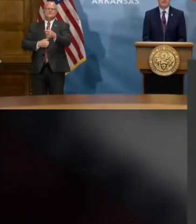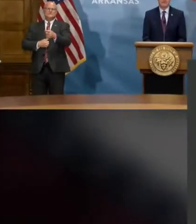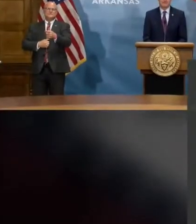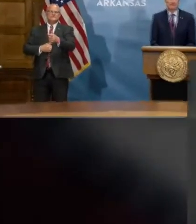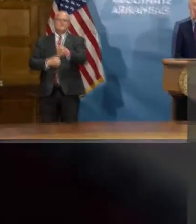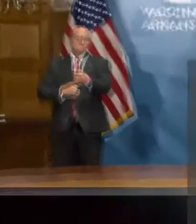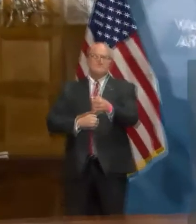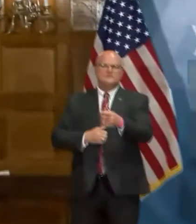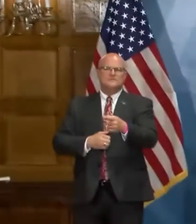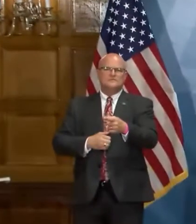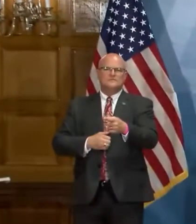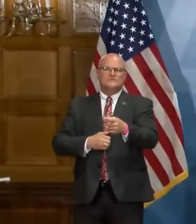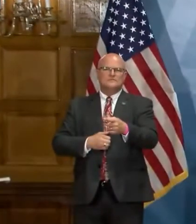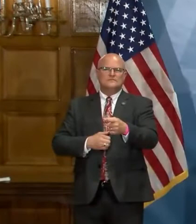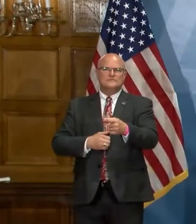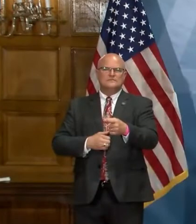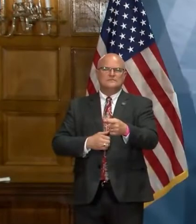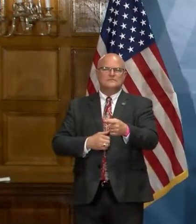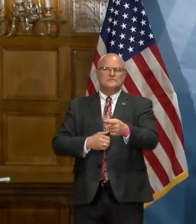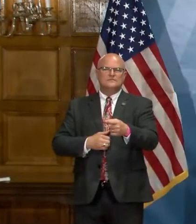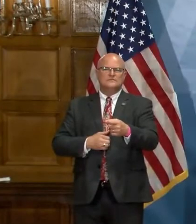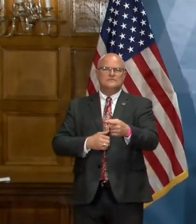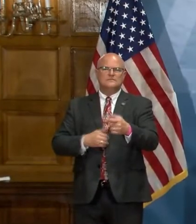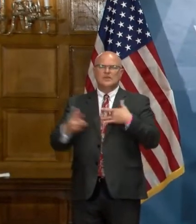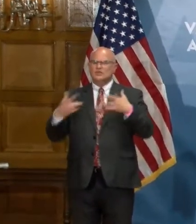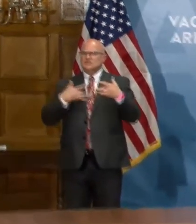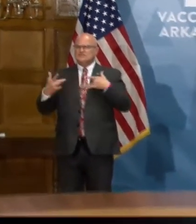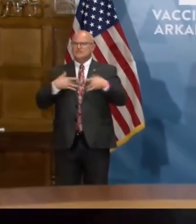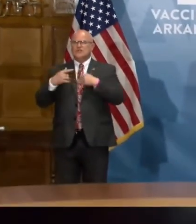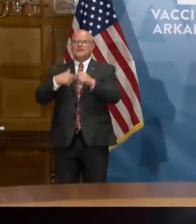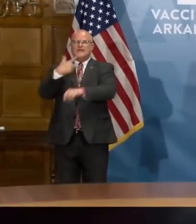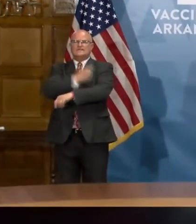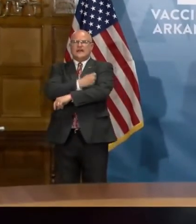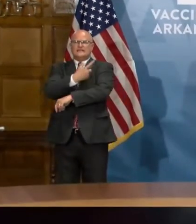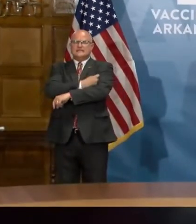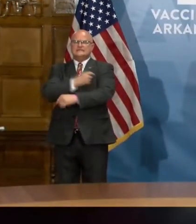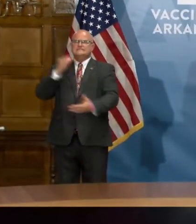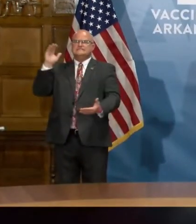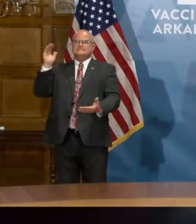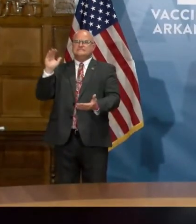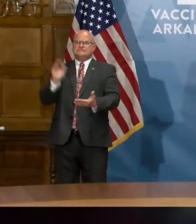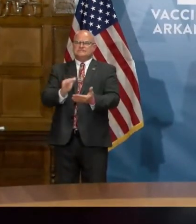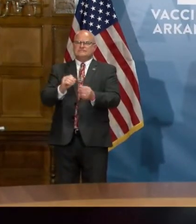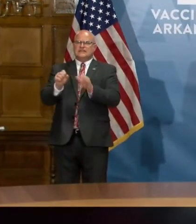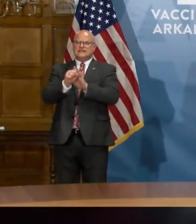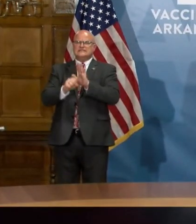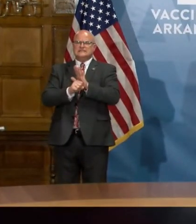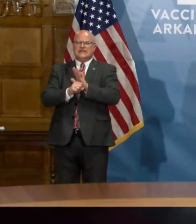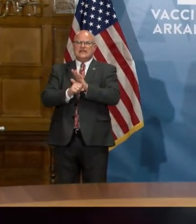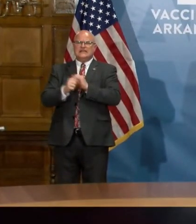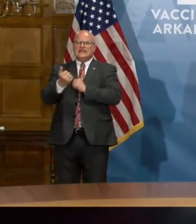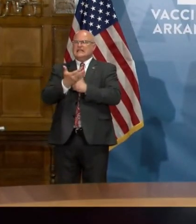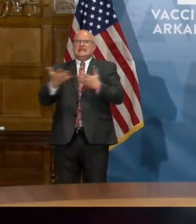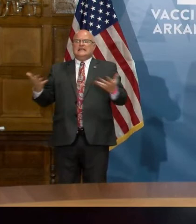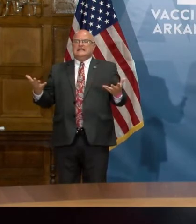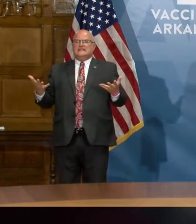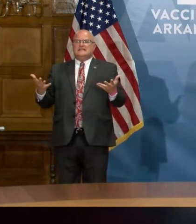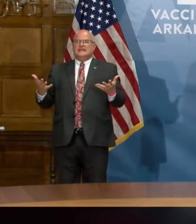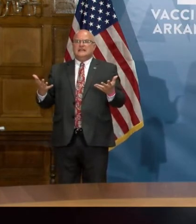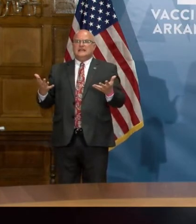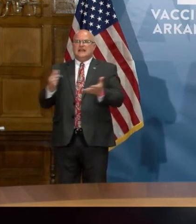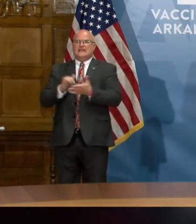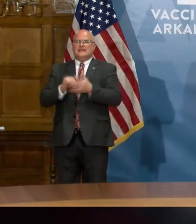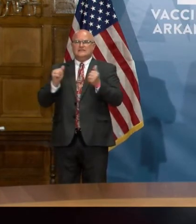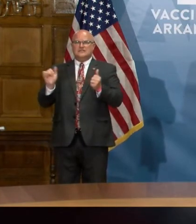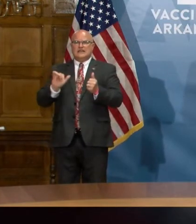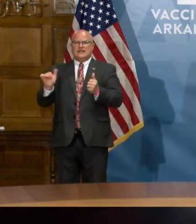of vaccination? Seems to be slowing down in some parts of the state. And anything that